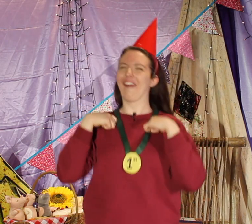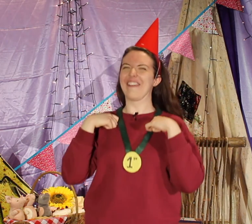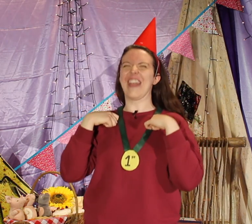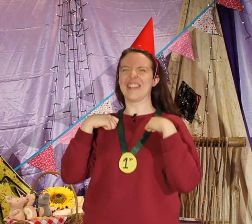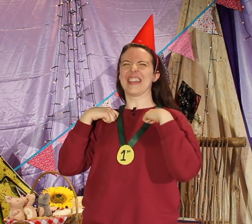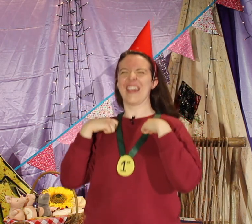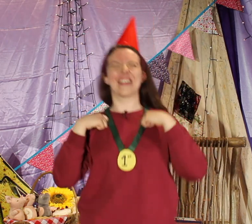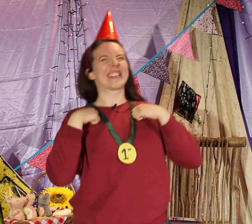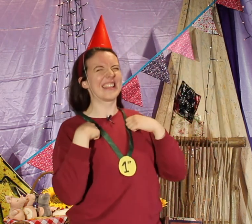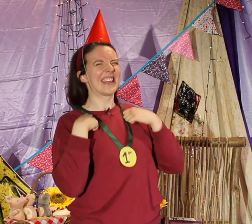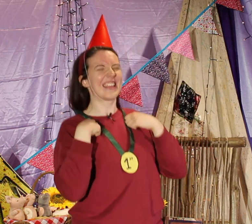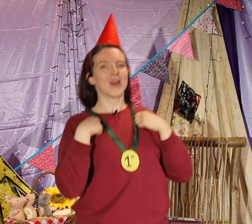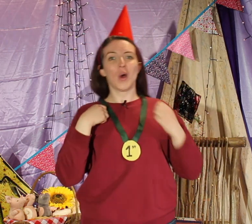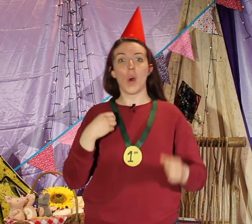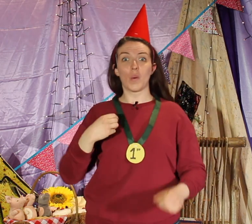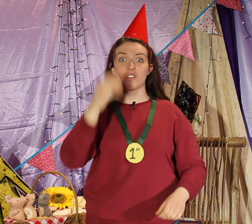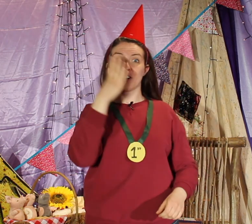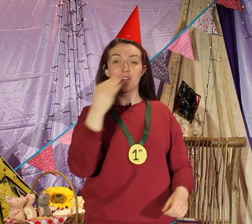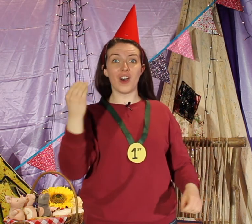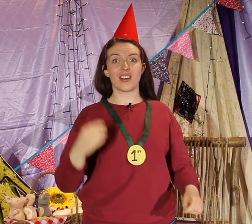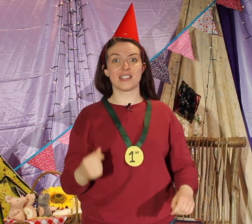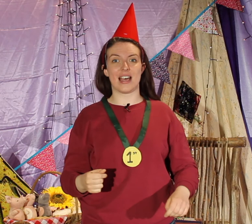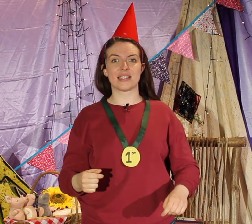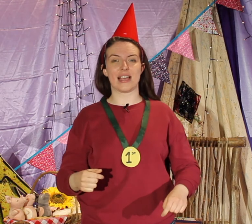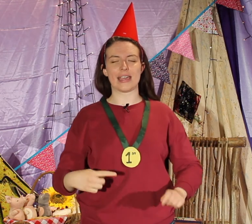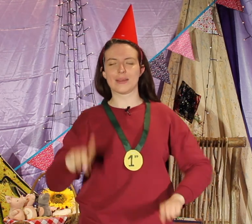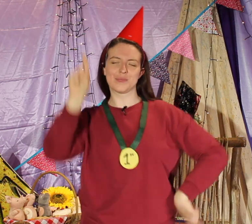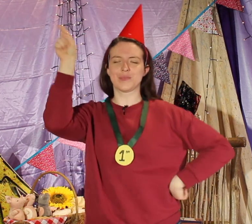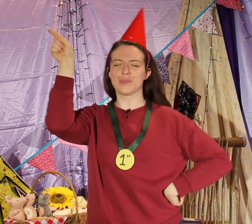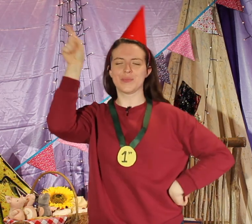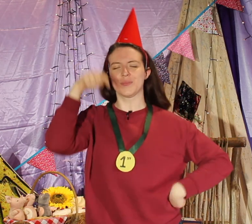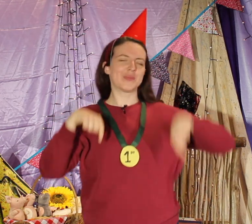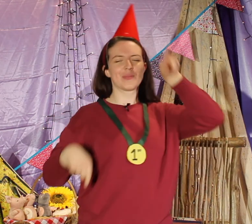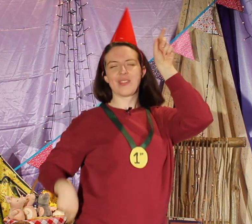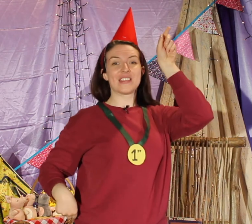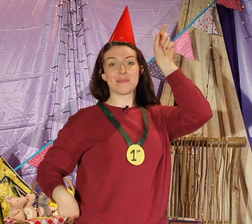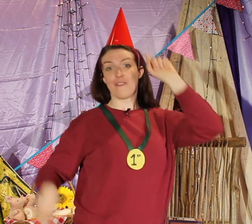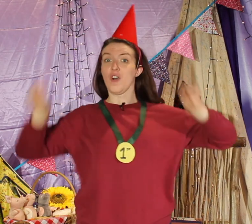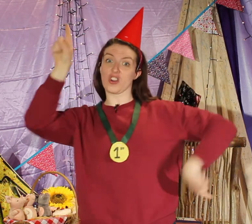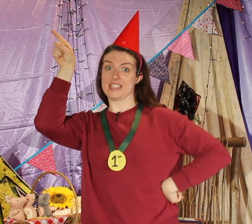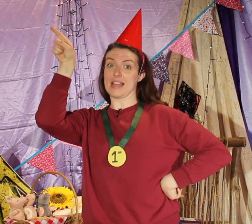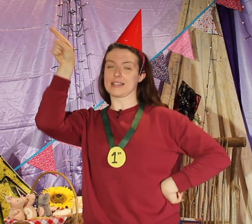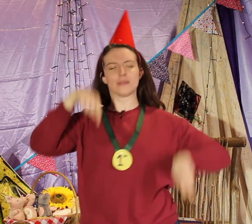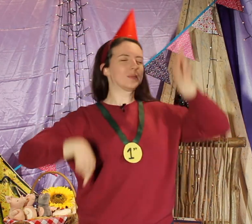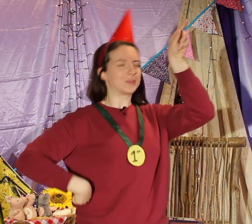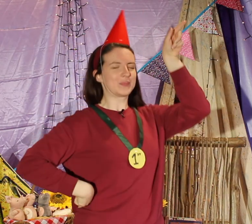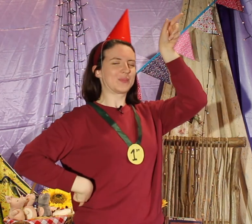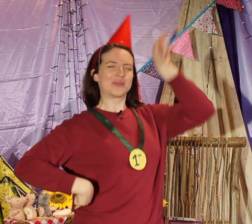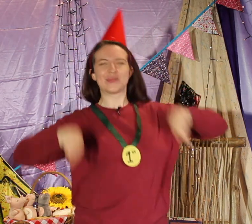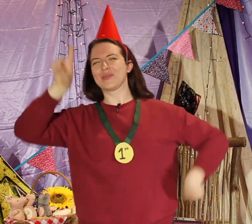Oh. Very good. What's your fox dance like? This is my fox dance.